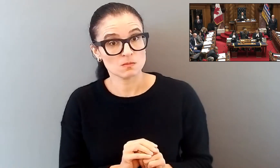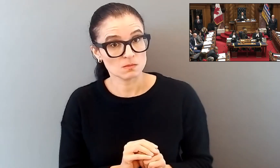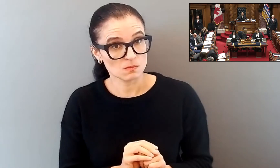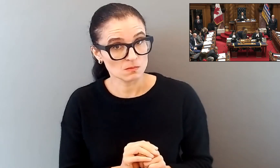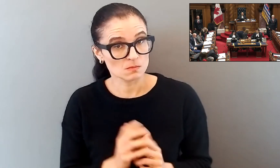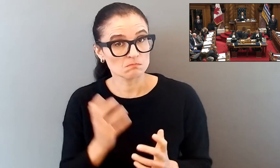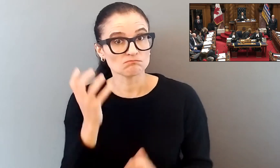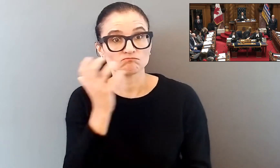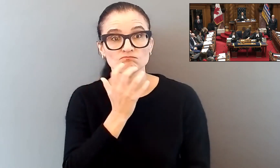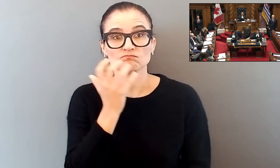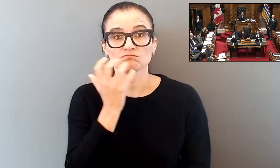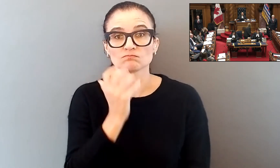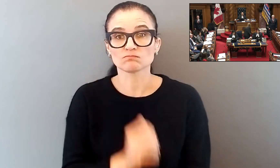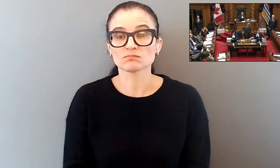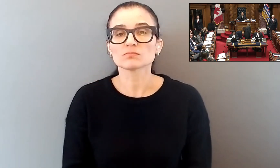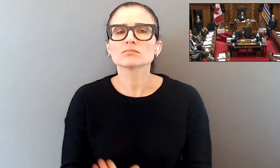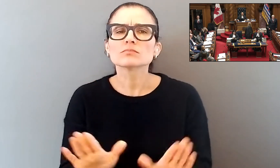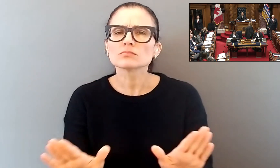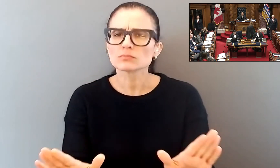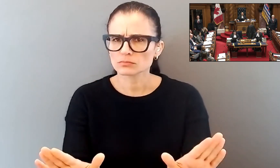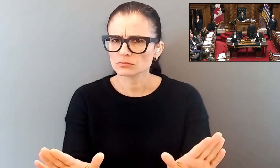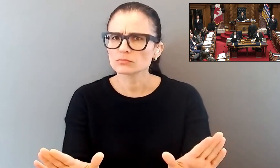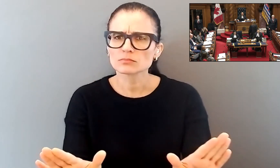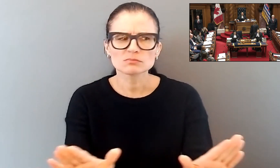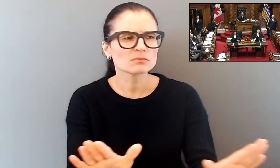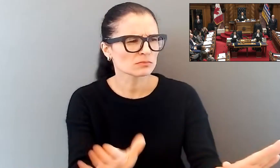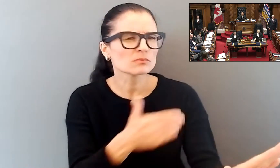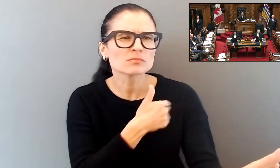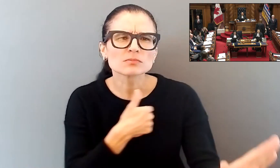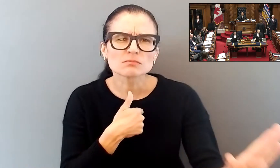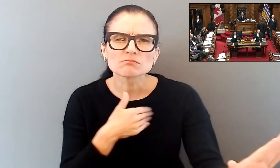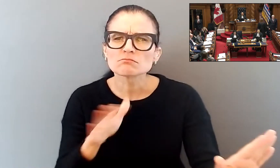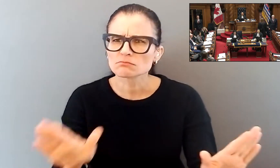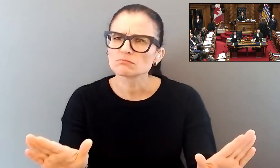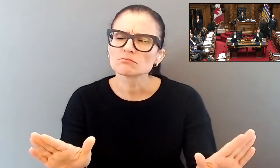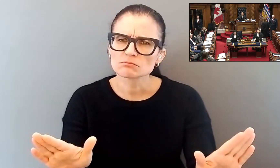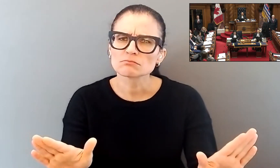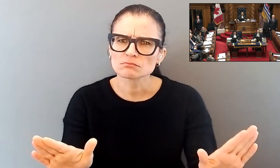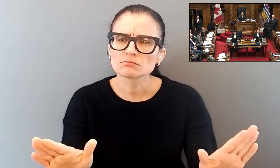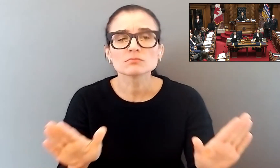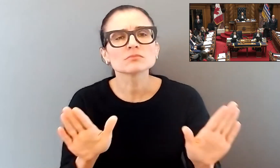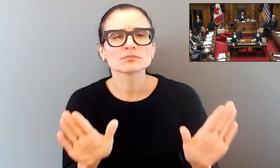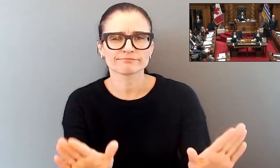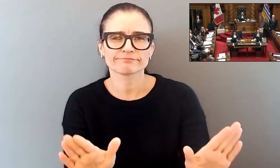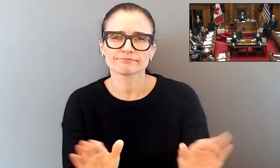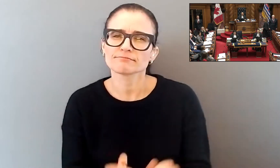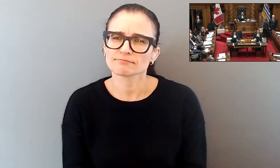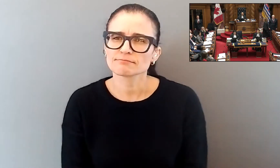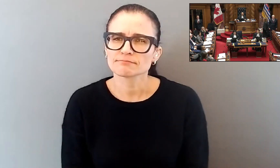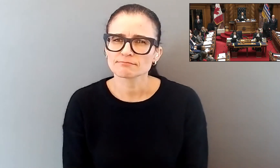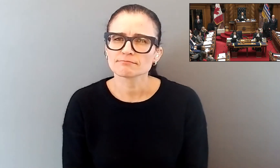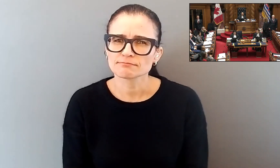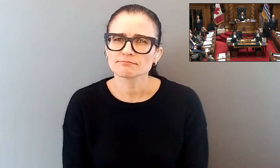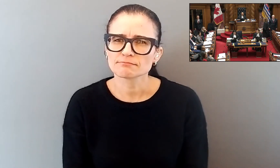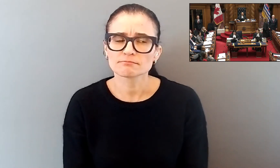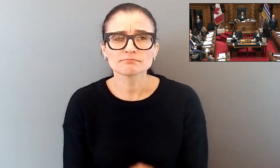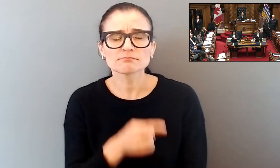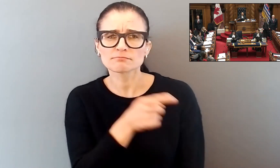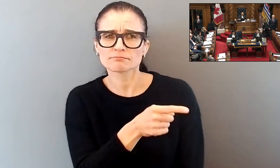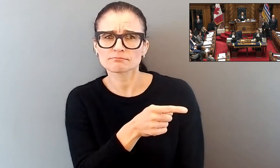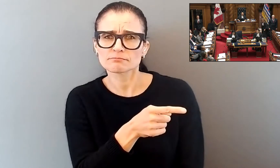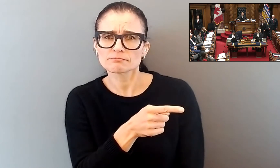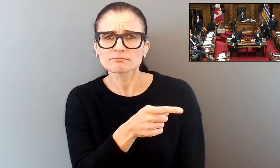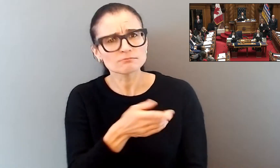Members. Mr. Speaker? I'll keep standing. Members, please. Member had the right to speak, so thank you very much. Thank